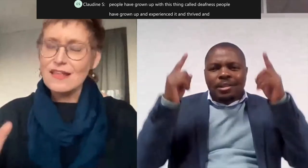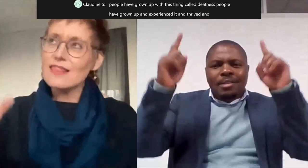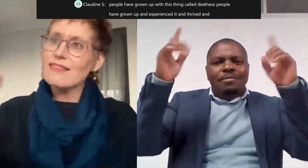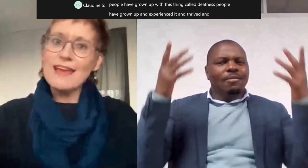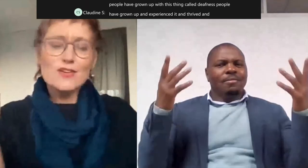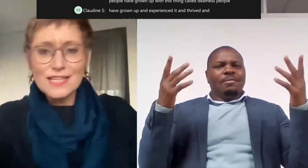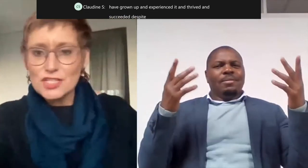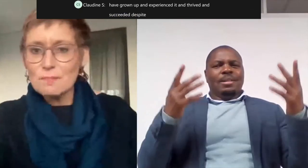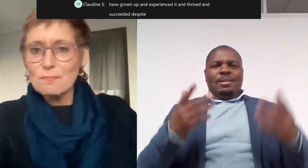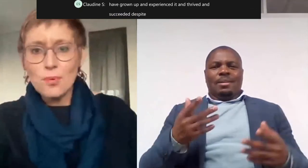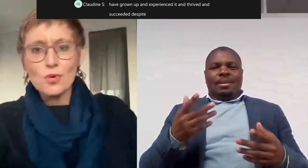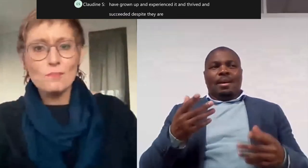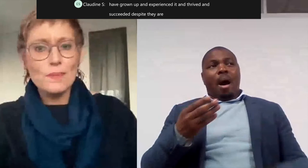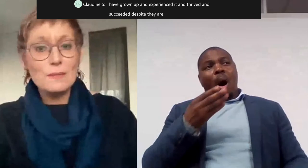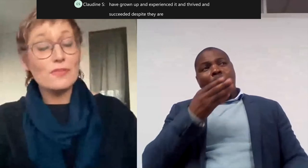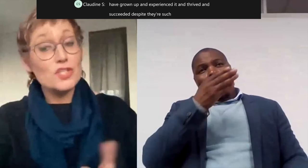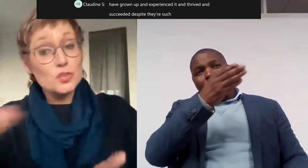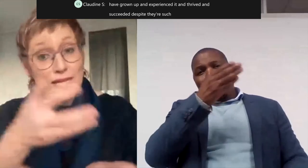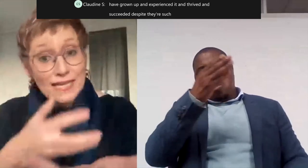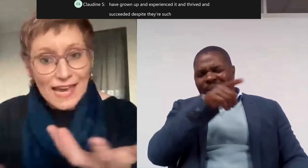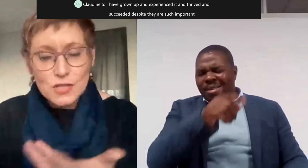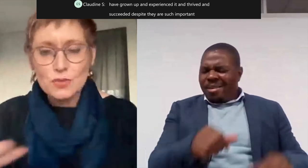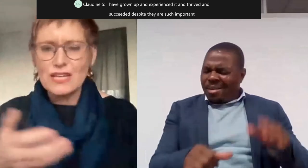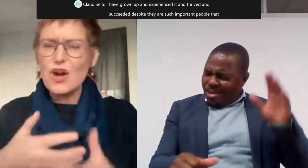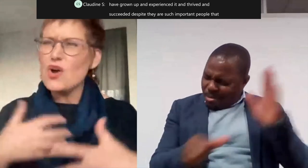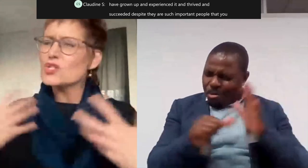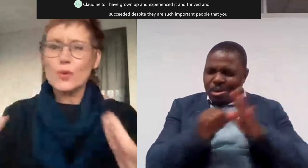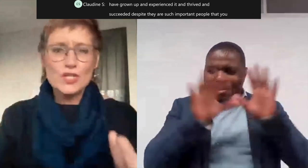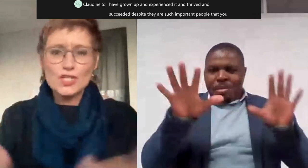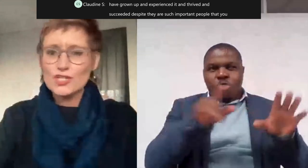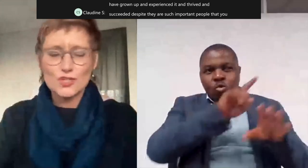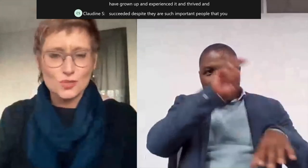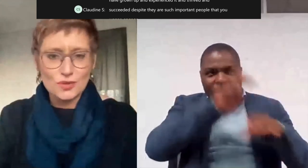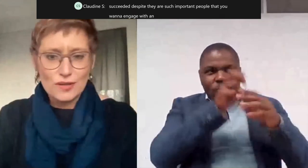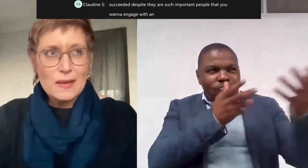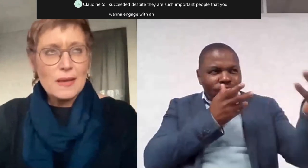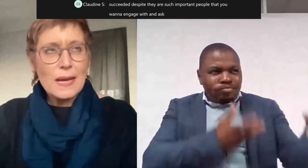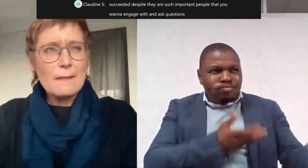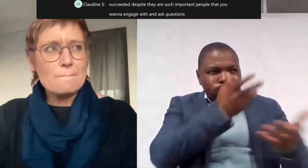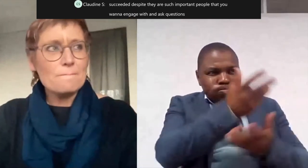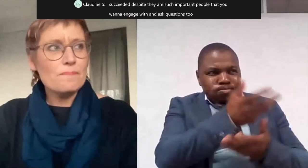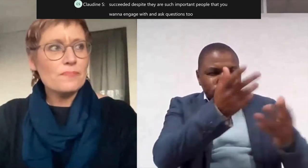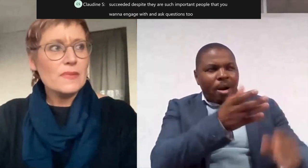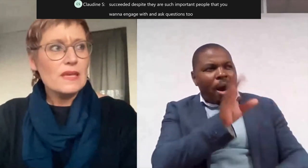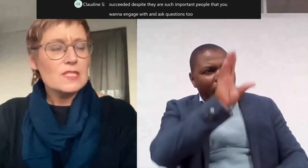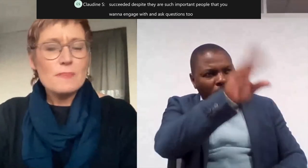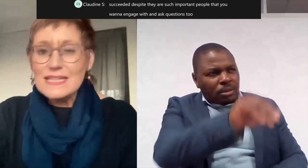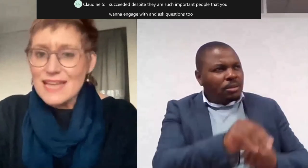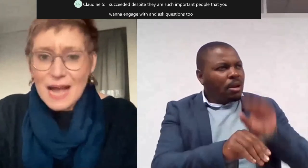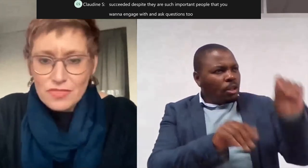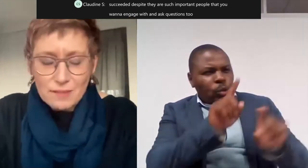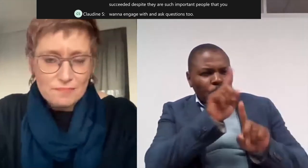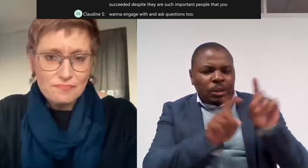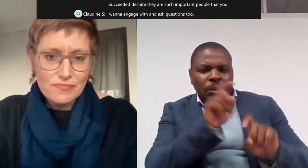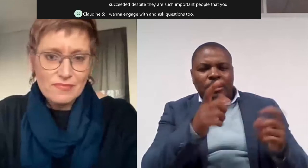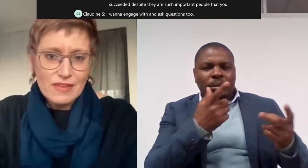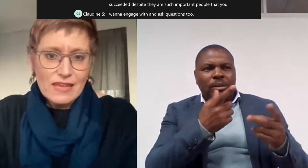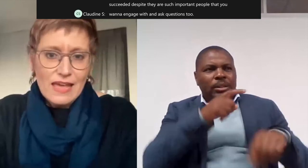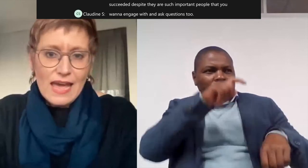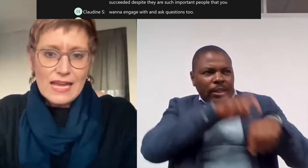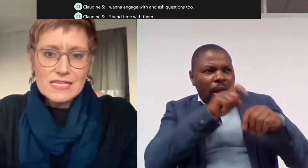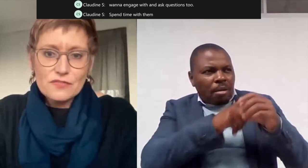despite. They are such important people that you want to engage with and ask questions to. Spend time with